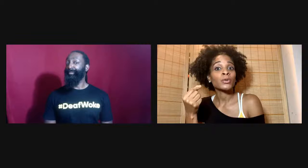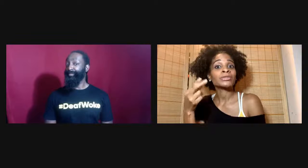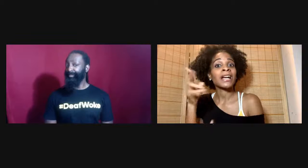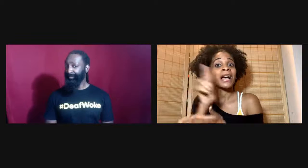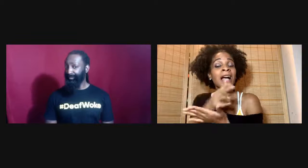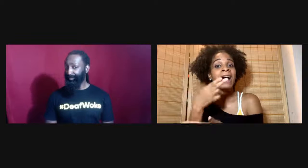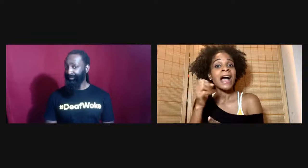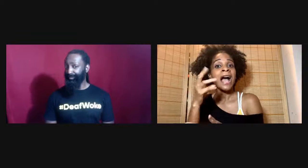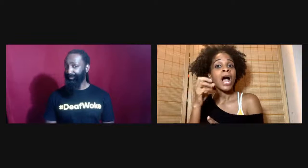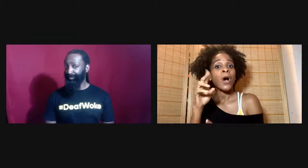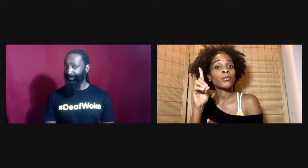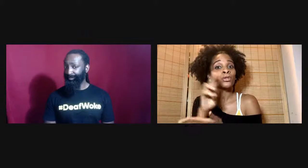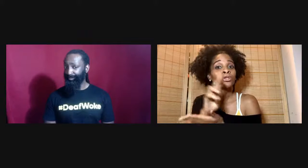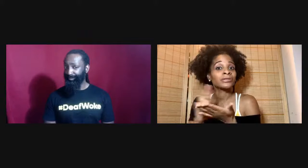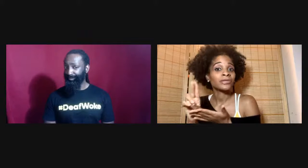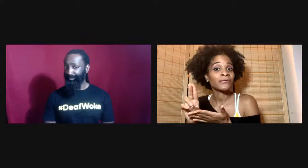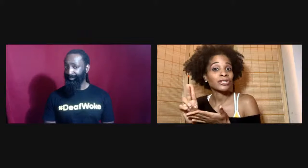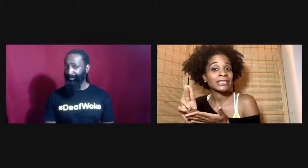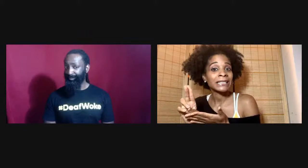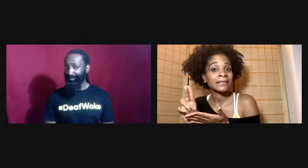We are Black deaf women,